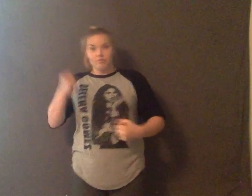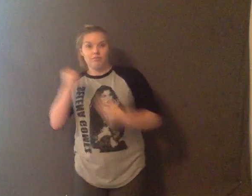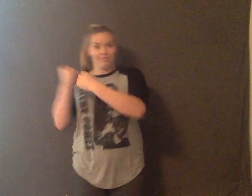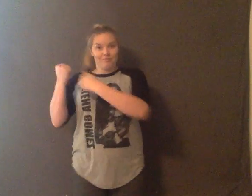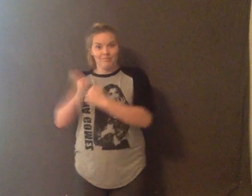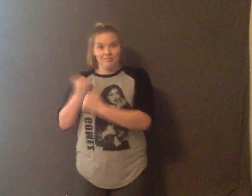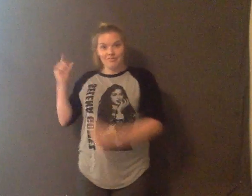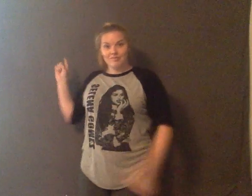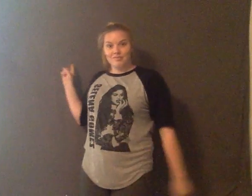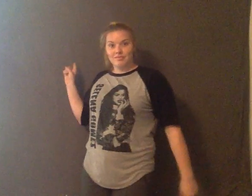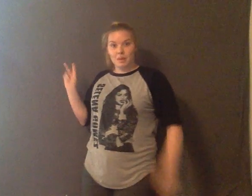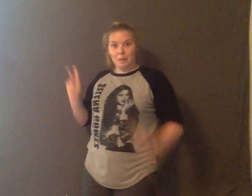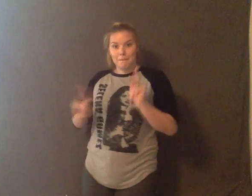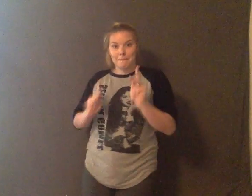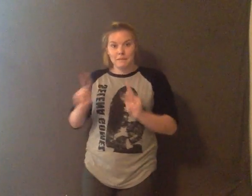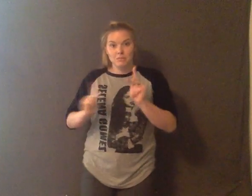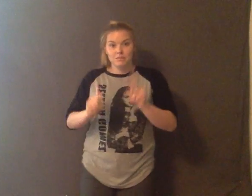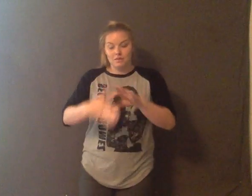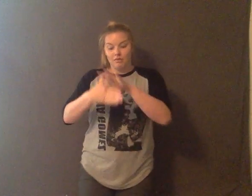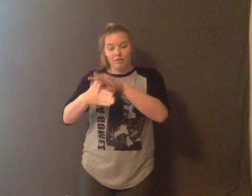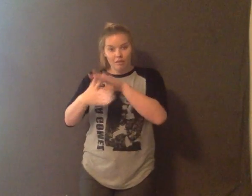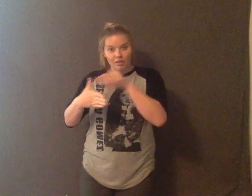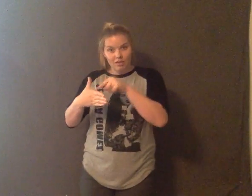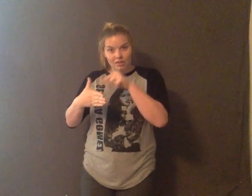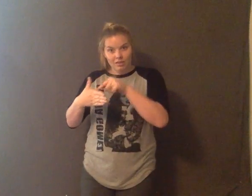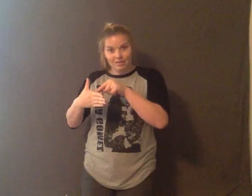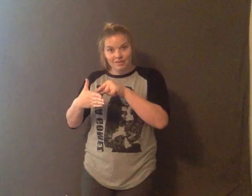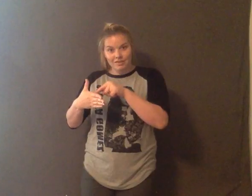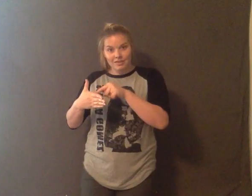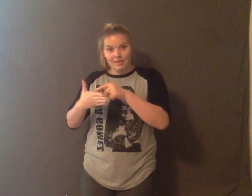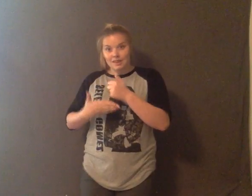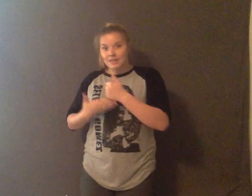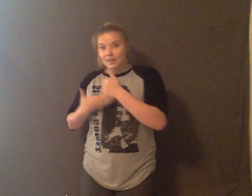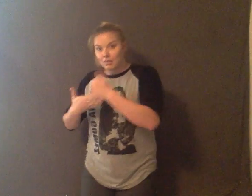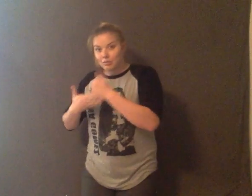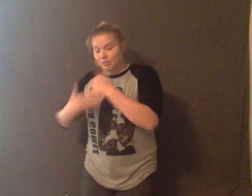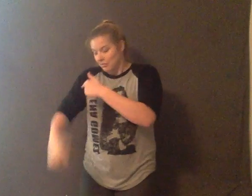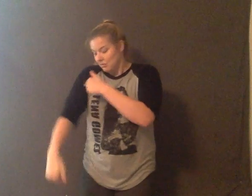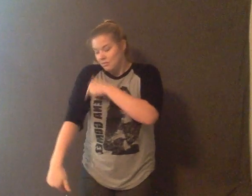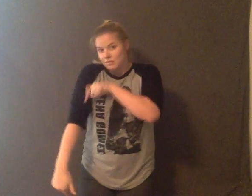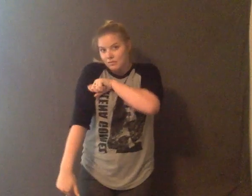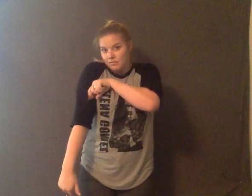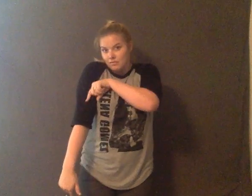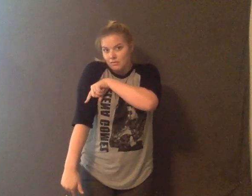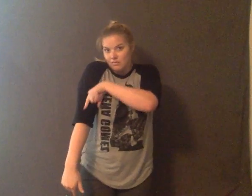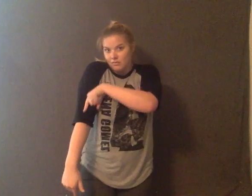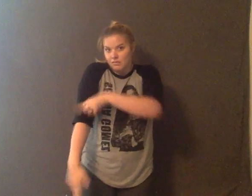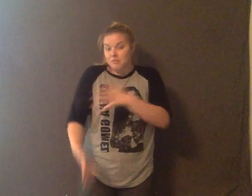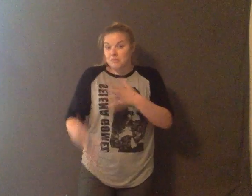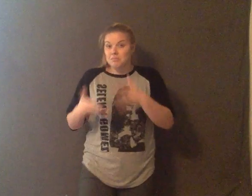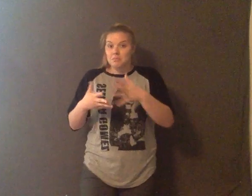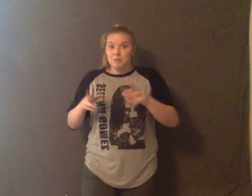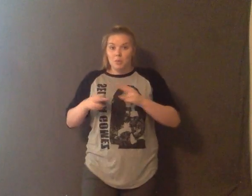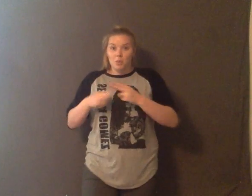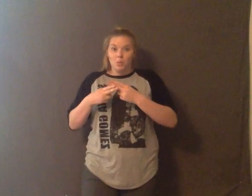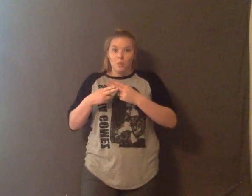who are consuming this flesh-based diet are contributing to plaque building up. They may lose weight on this diet, and that's good. But what's happening